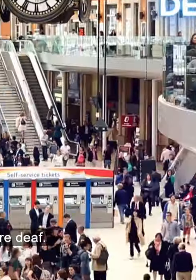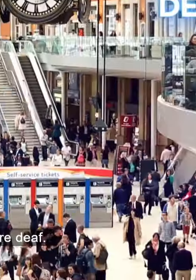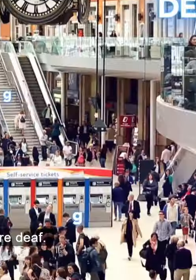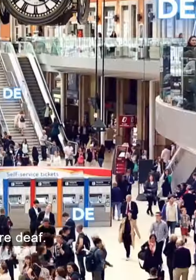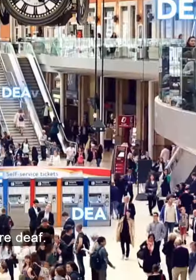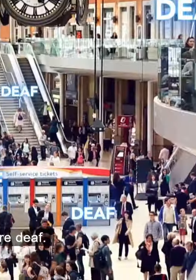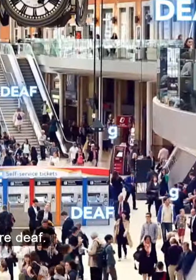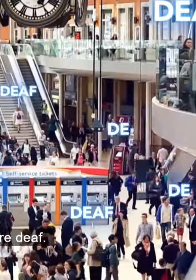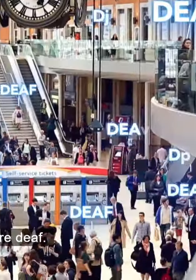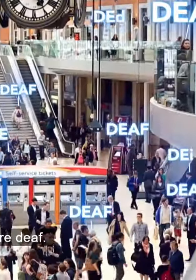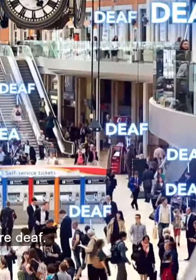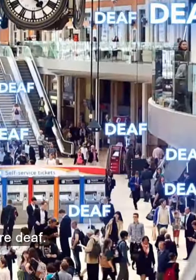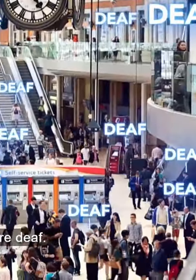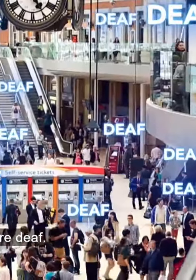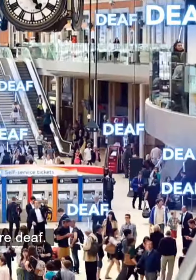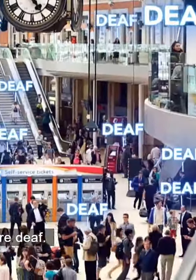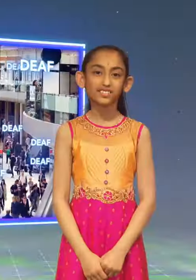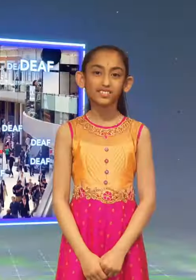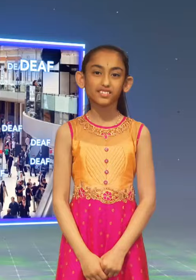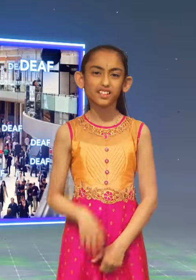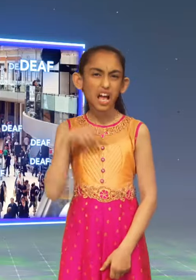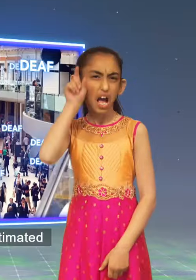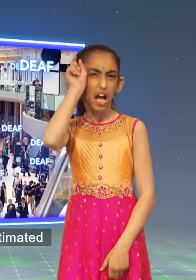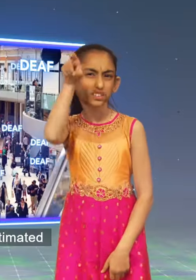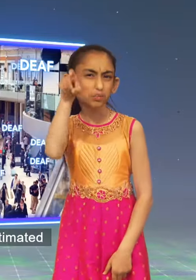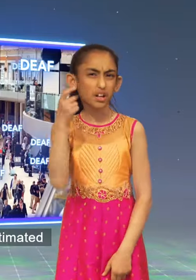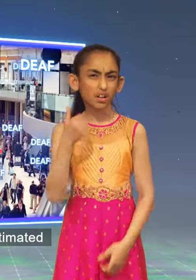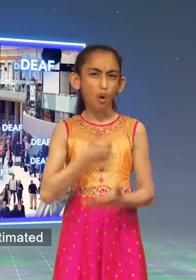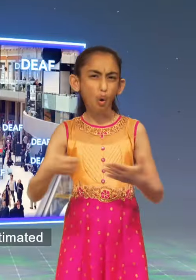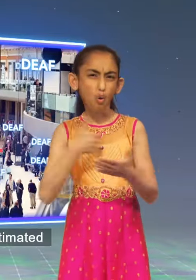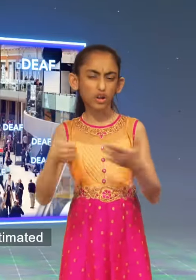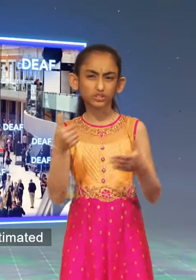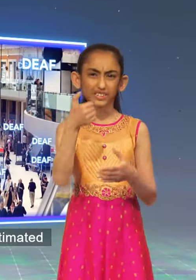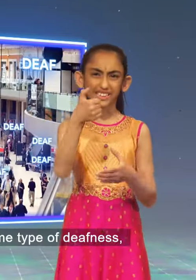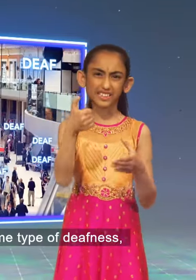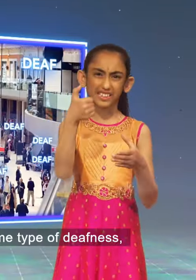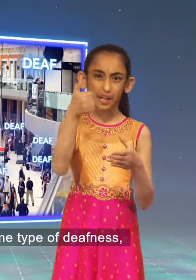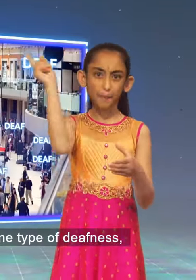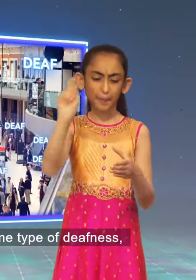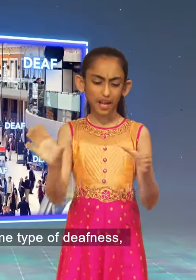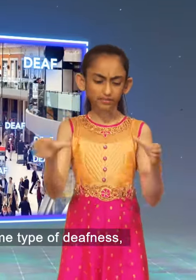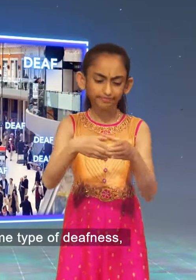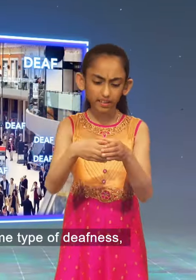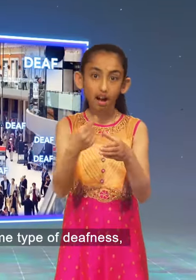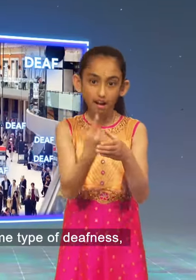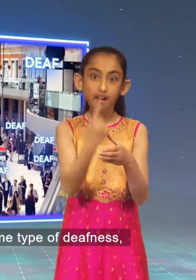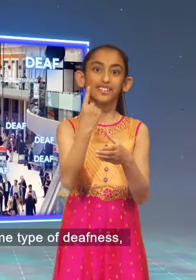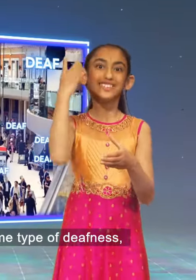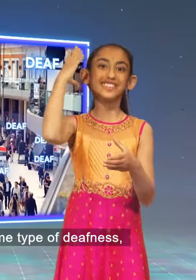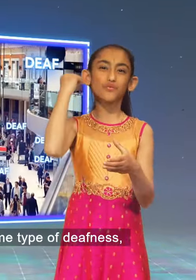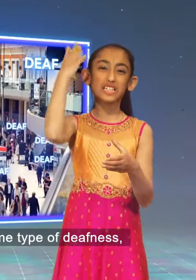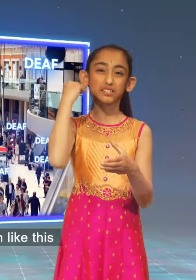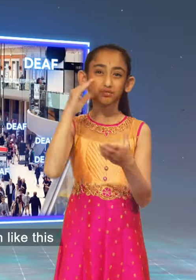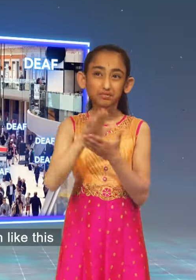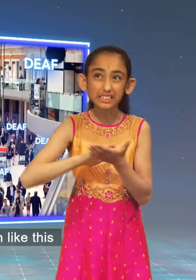that some of the people around you are deaf. In fact, it's estimated one in six people have some type of